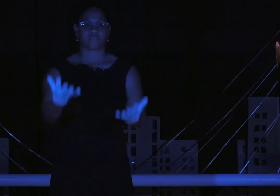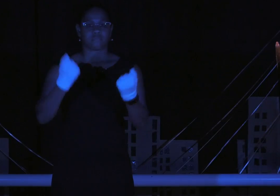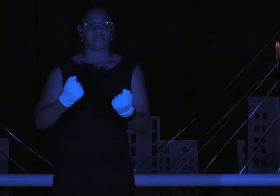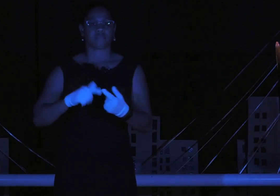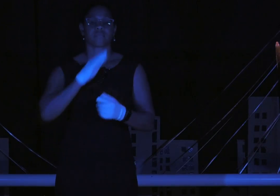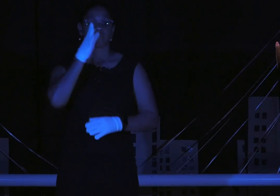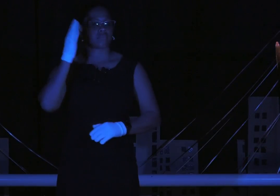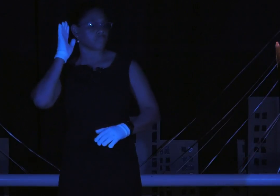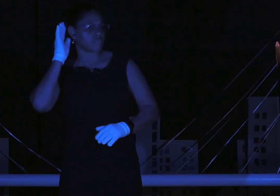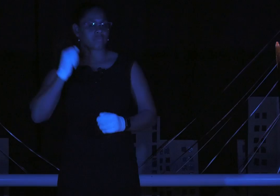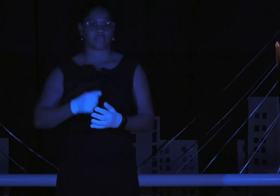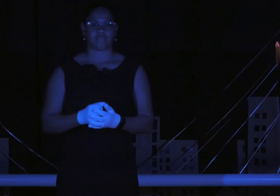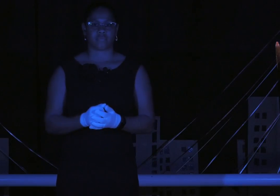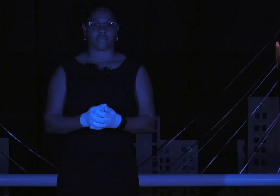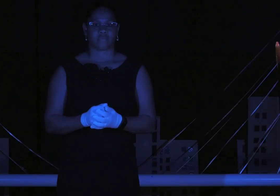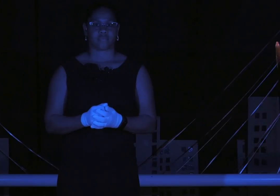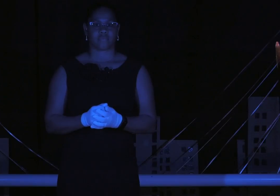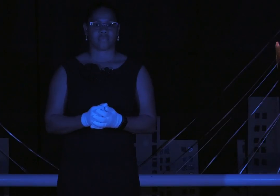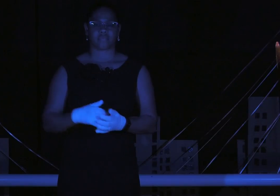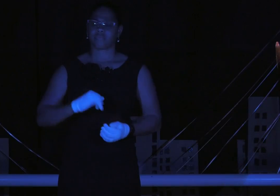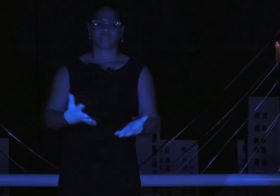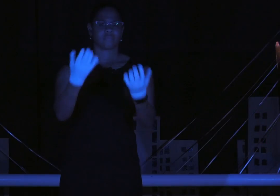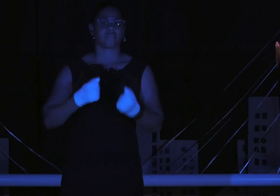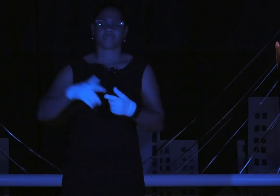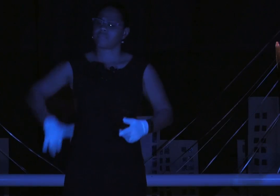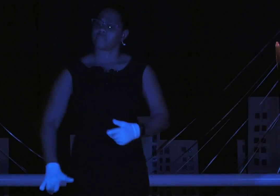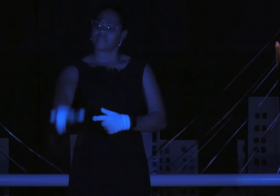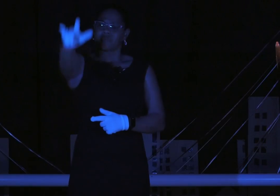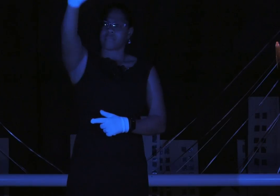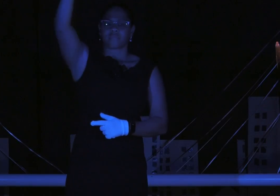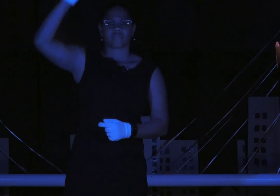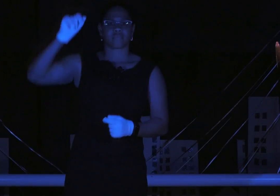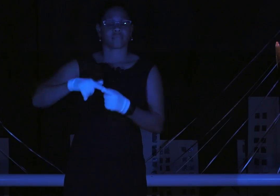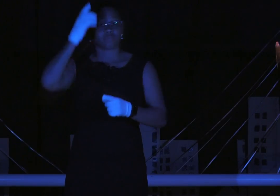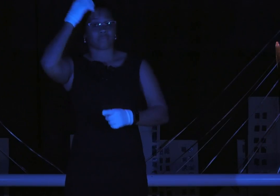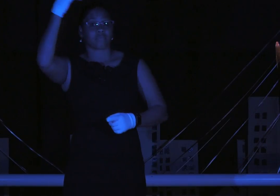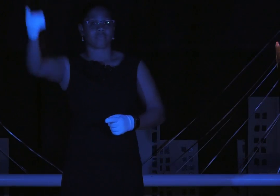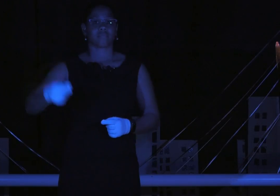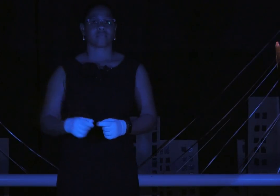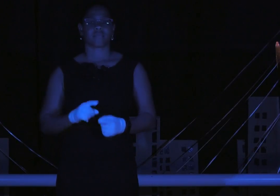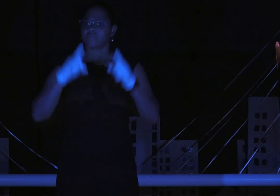be heard. I want to soar, to dream, to